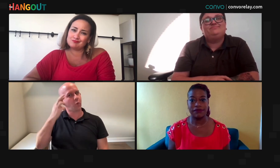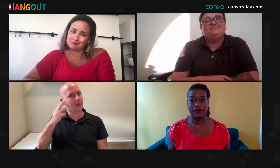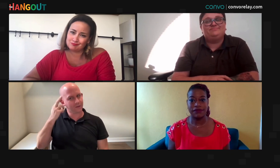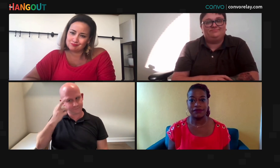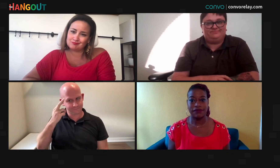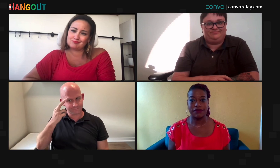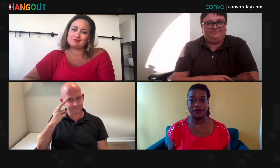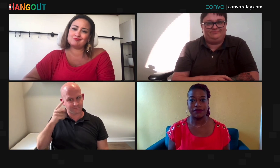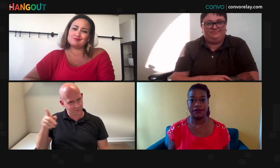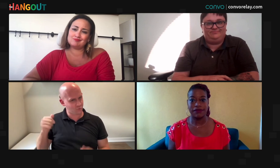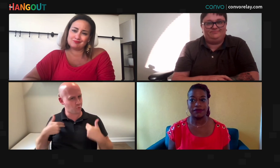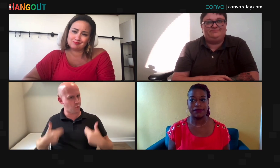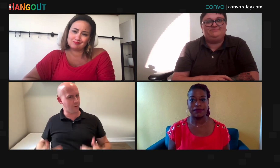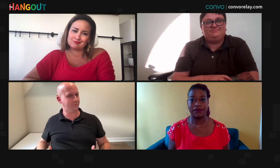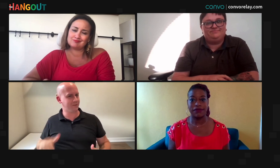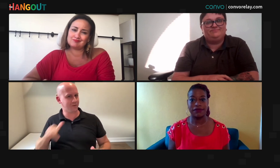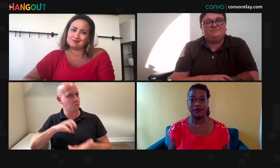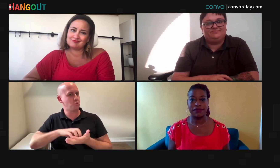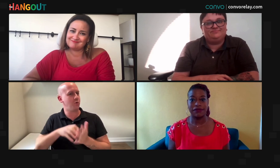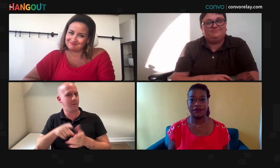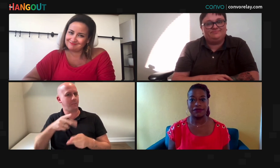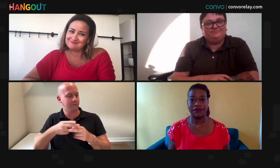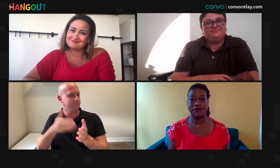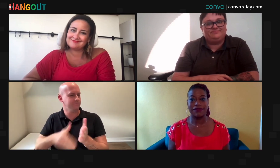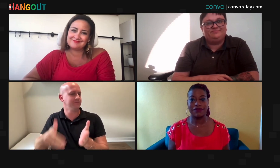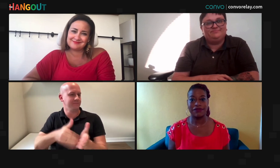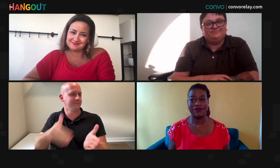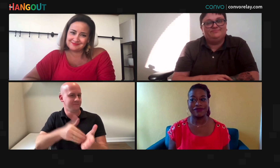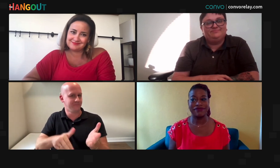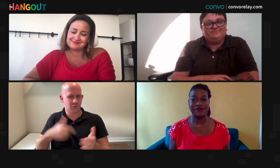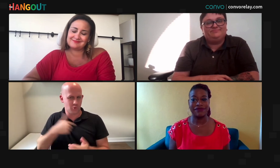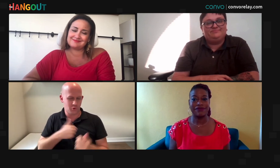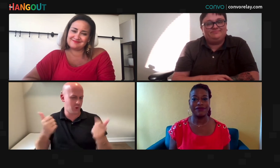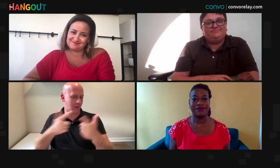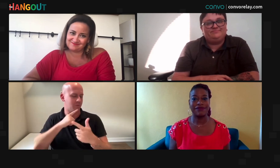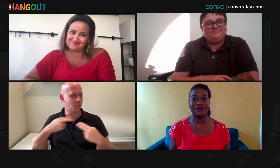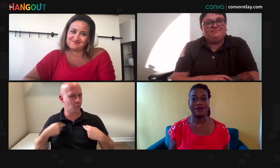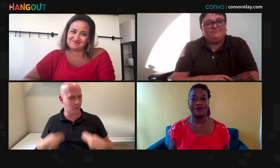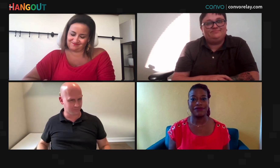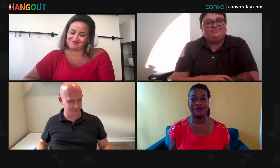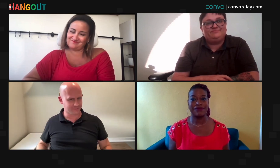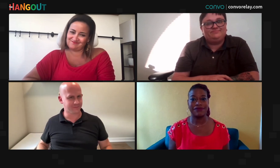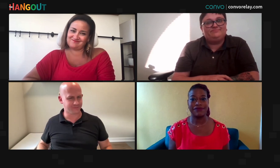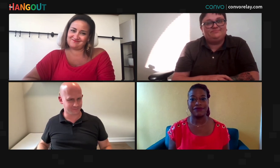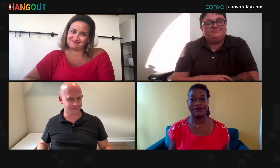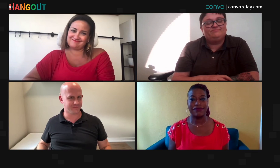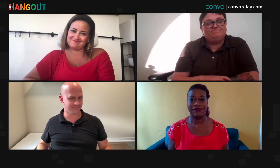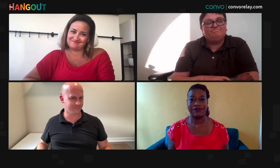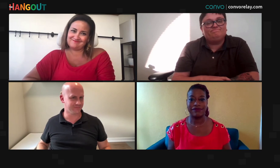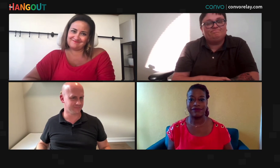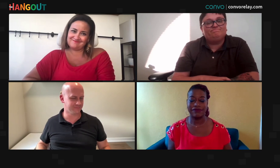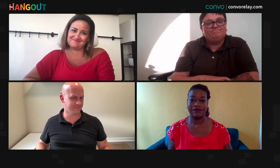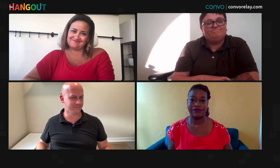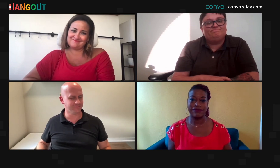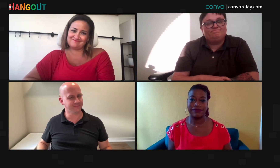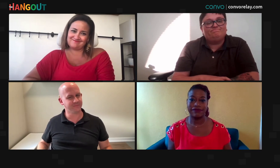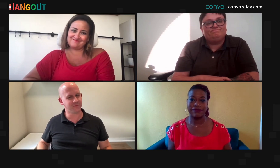to therapy, self-analyze and figure out why you're feeling that way. As Cookie has mentioned and has been mentioned so many times, that we are all human.